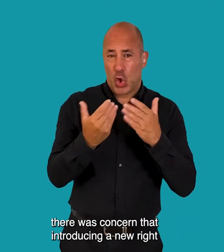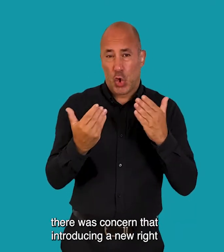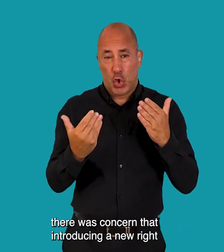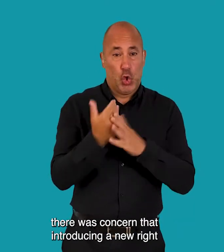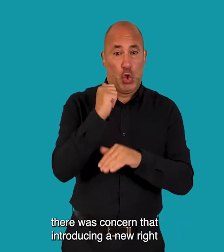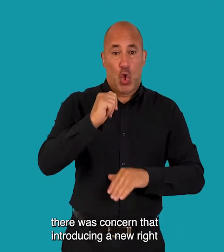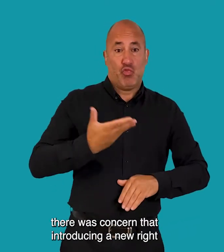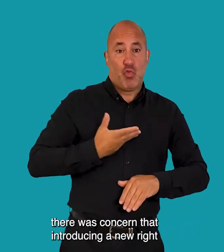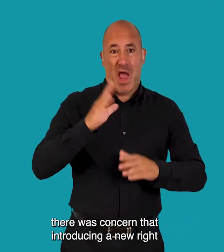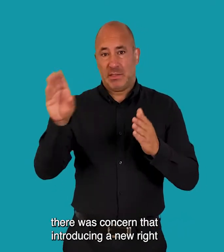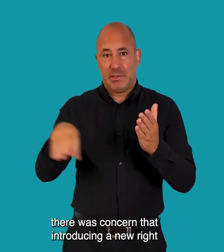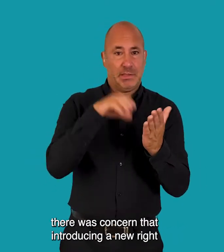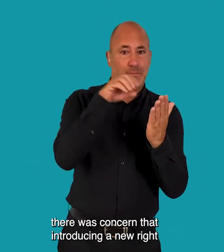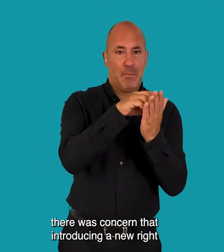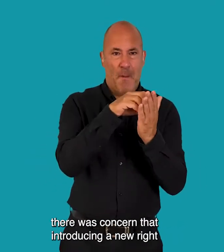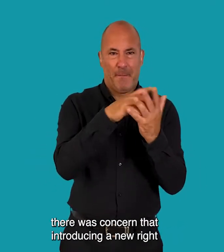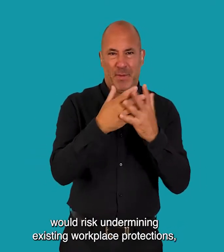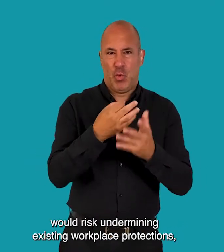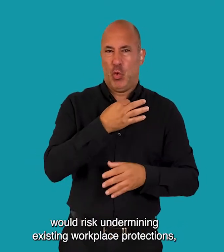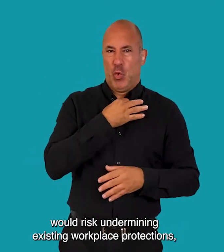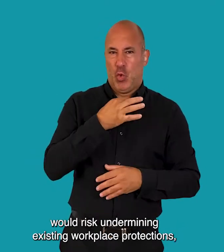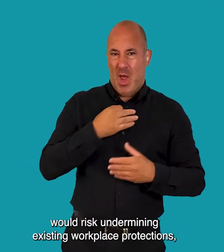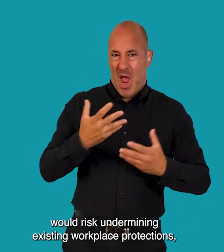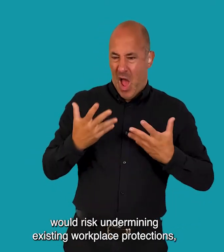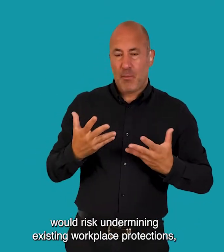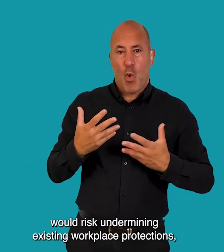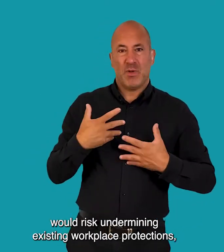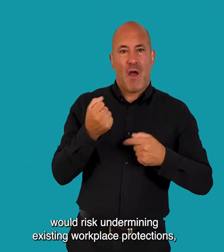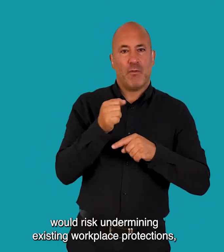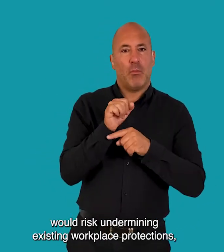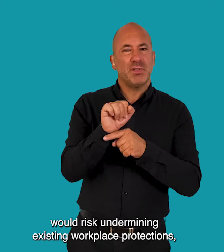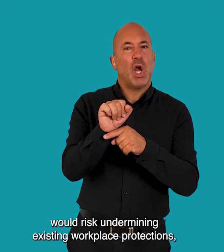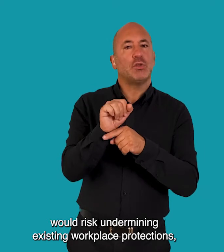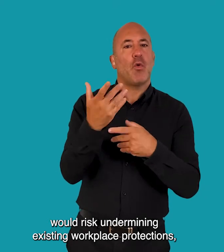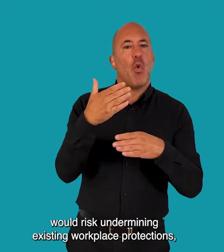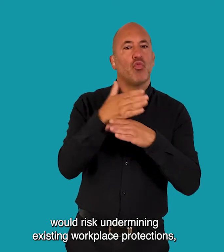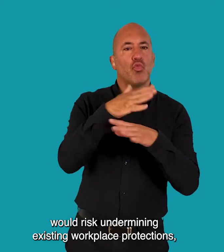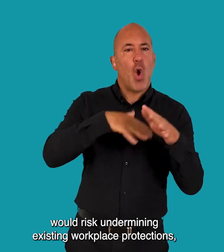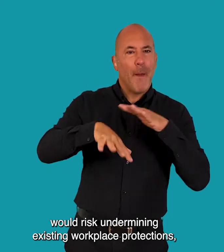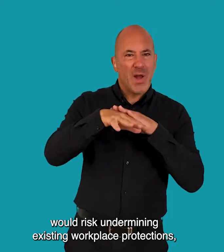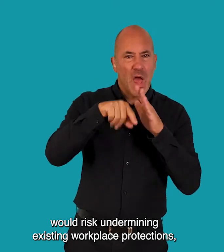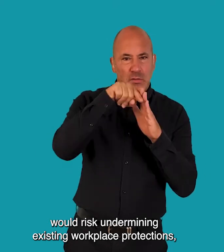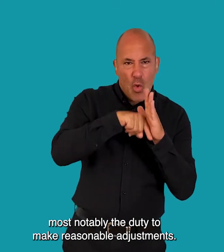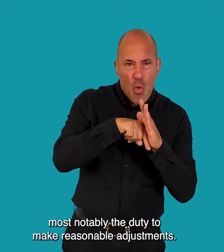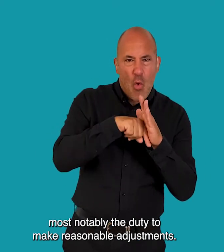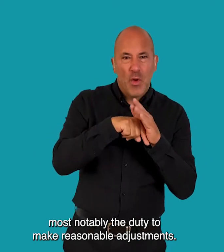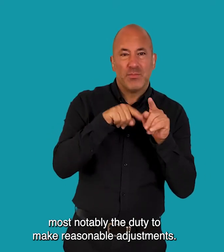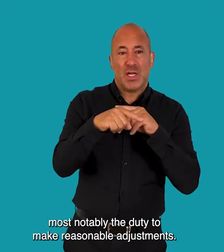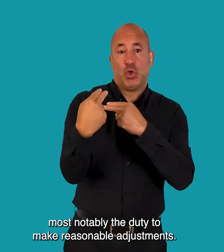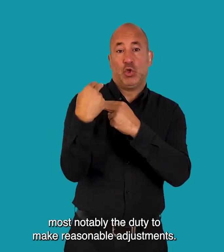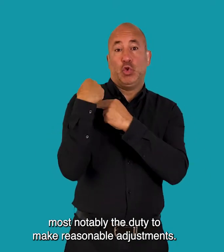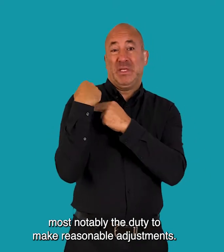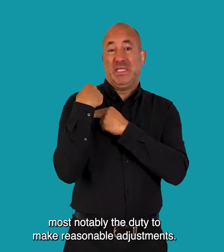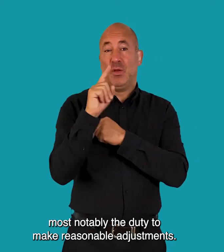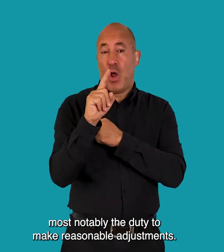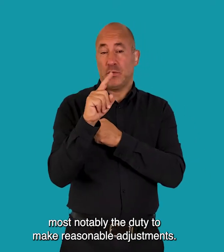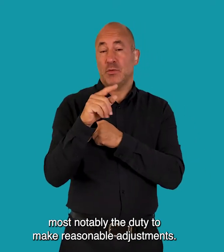that introducing a new right would risk undermining existing workplace protections, most notably the duty to make